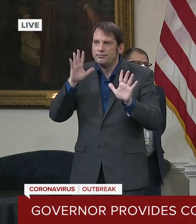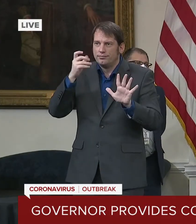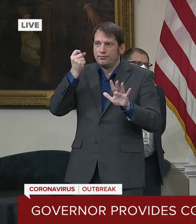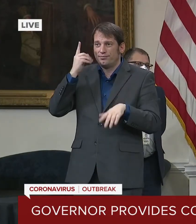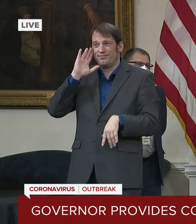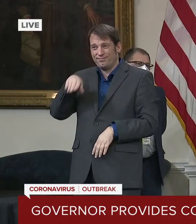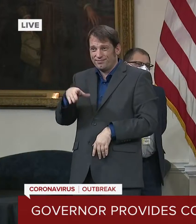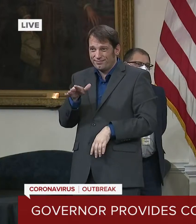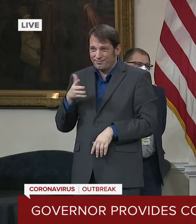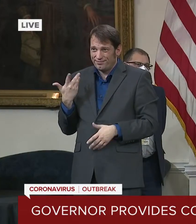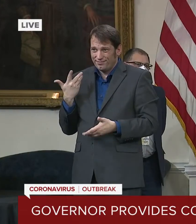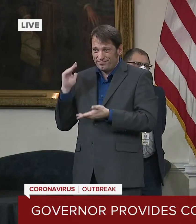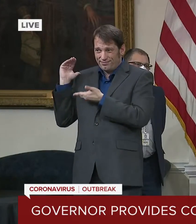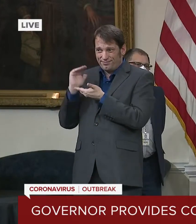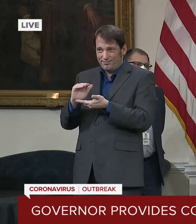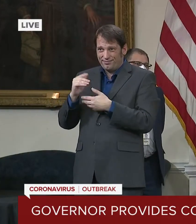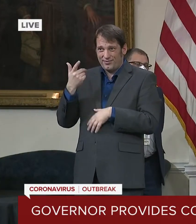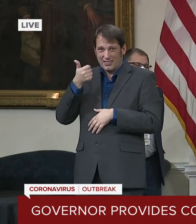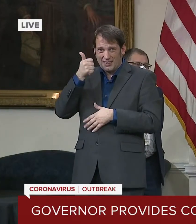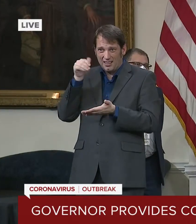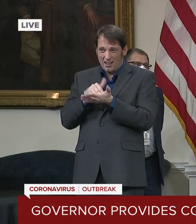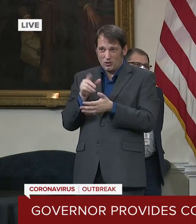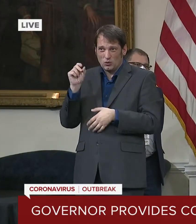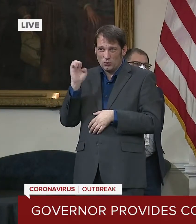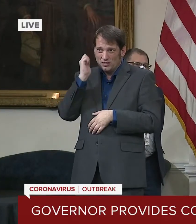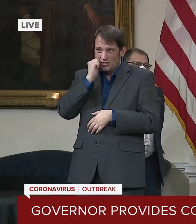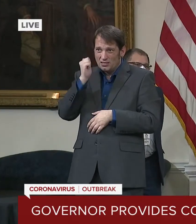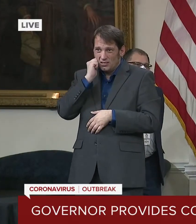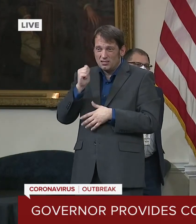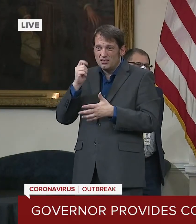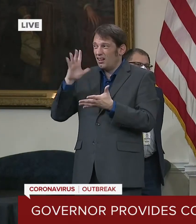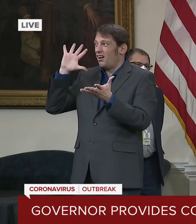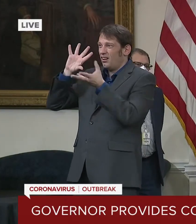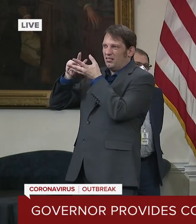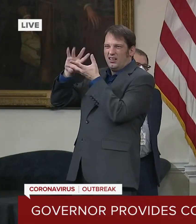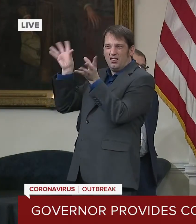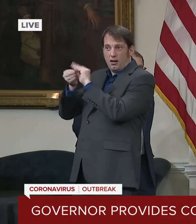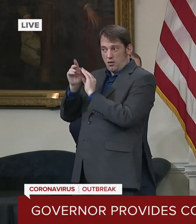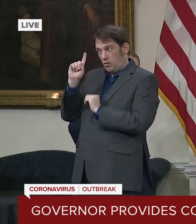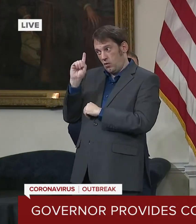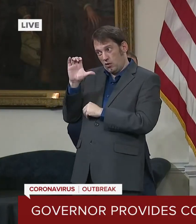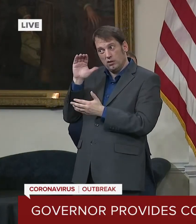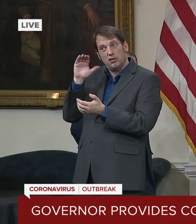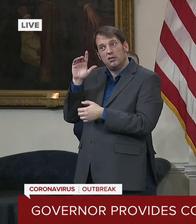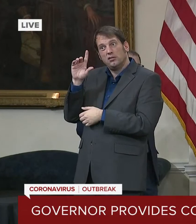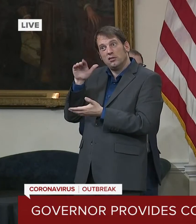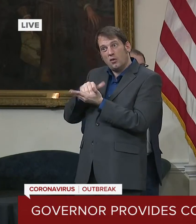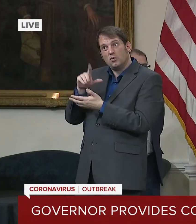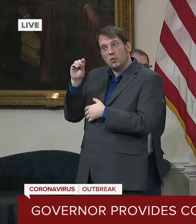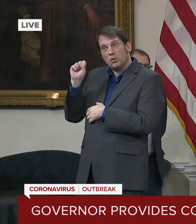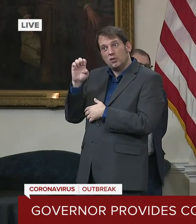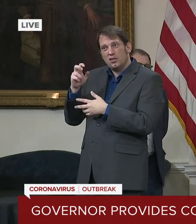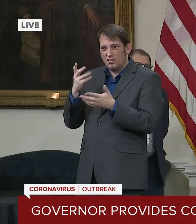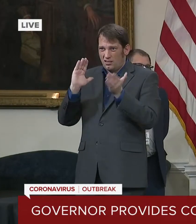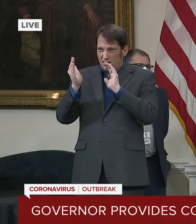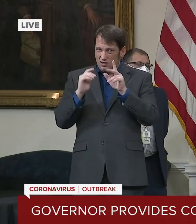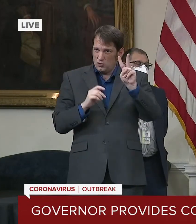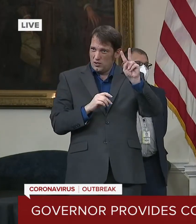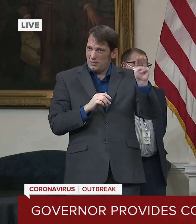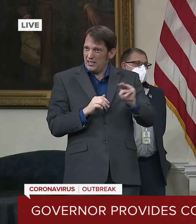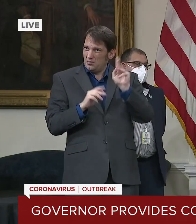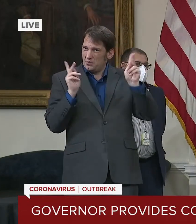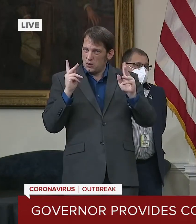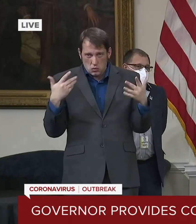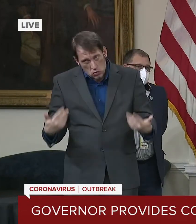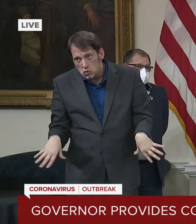appointment. We don't know when they're going to get more supply. So if those counties said, if